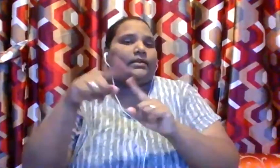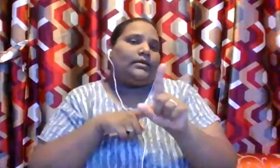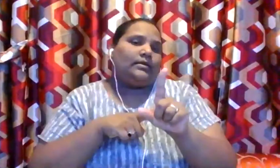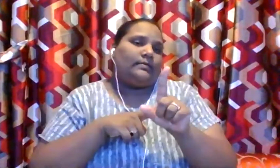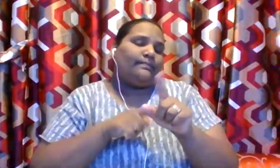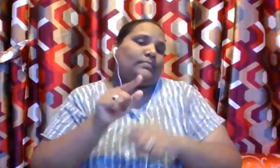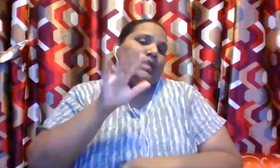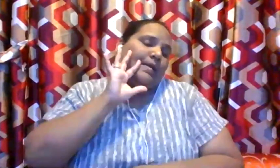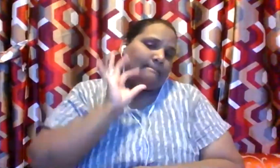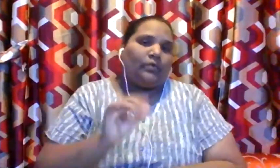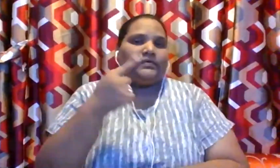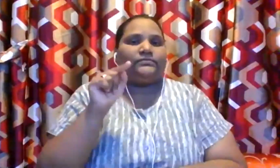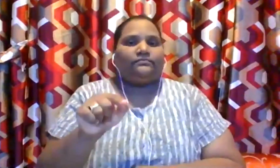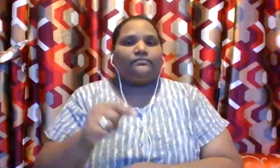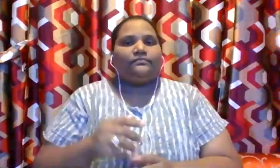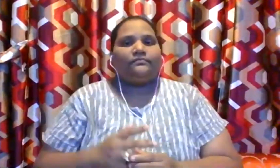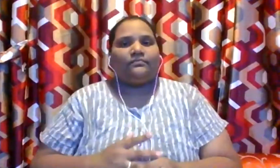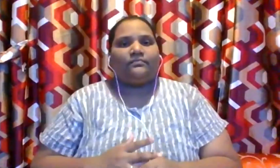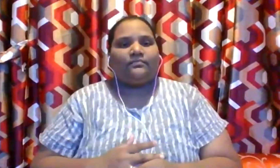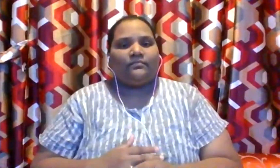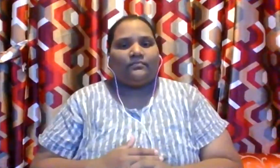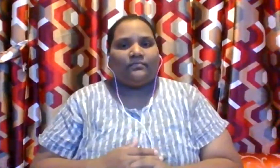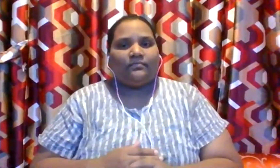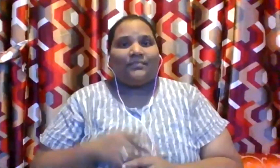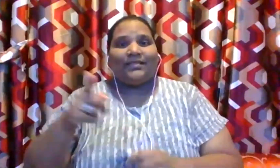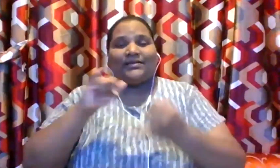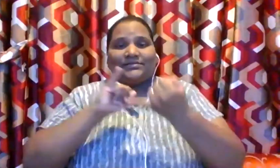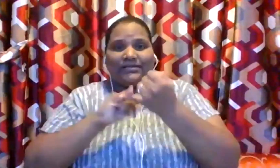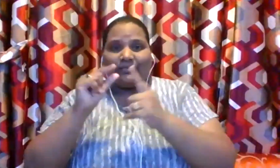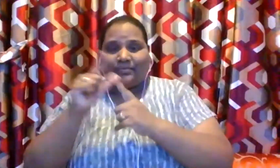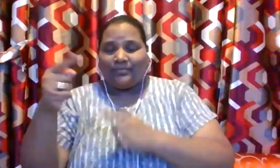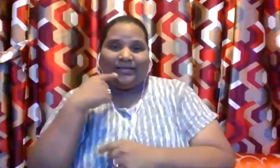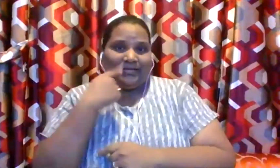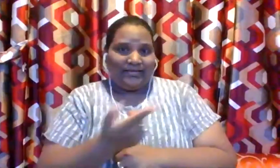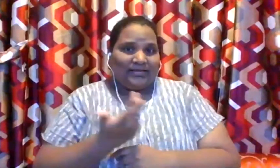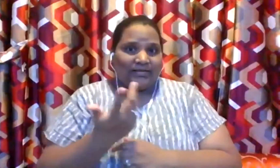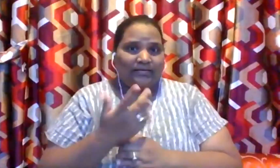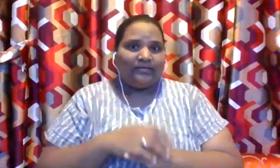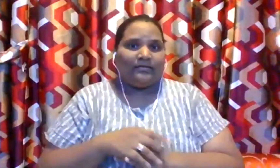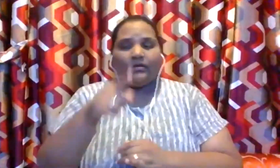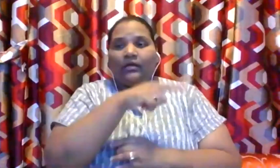Okay, so our founder Acharya Srila Prabhupada spreaded this message. For